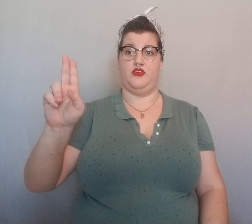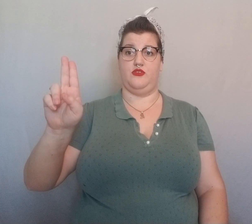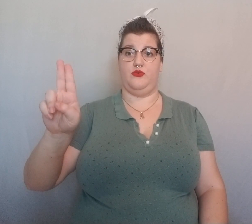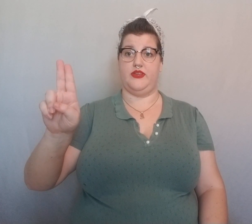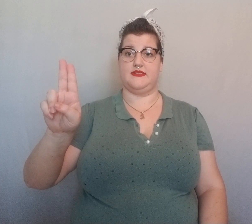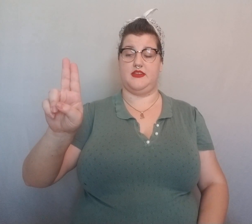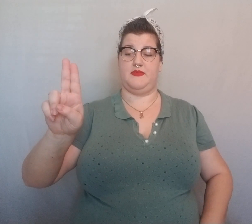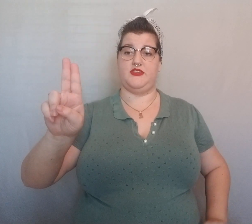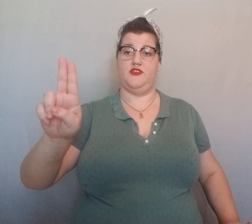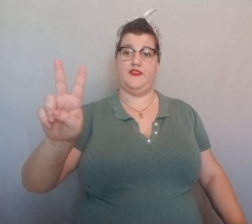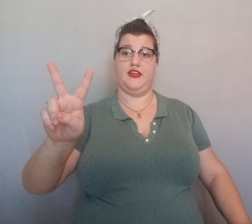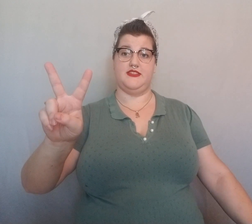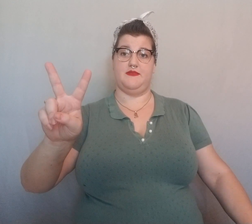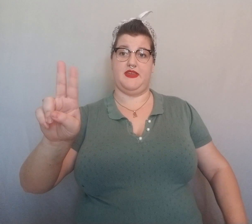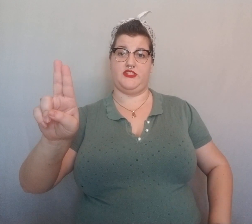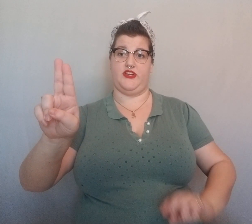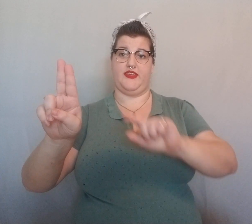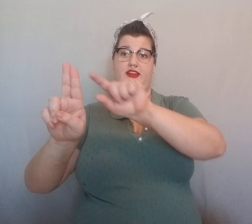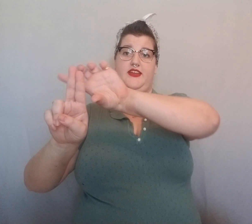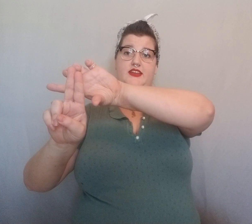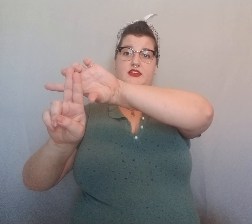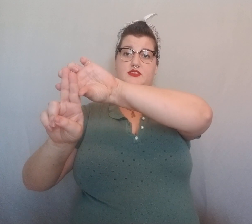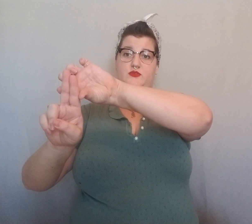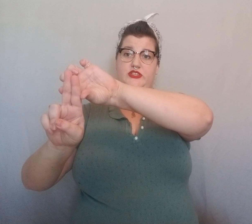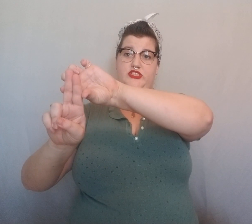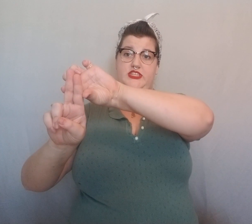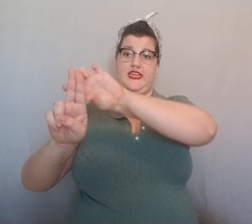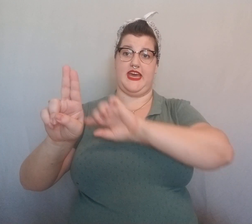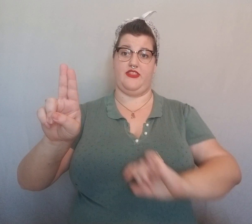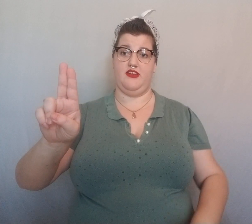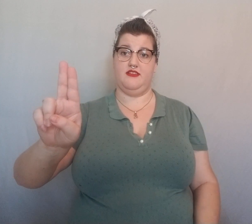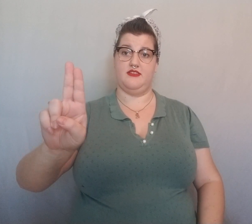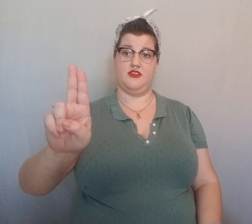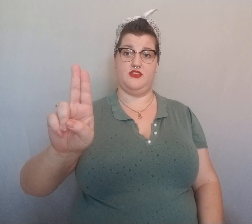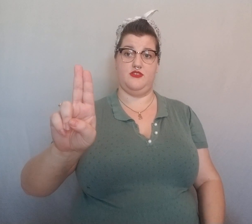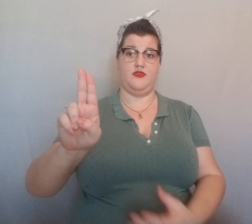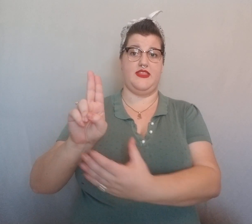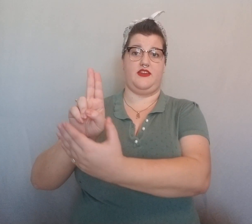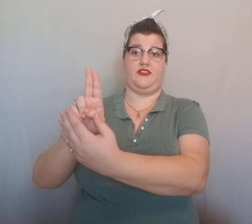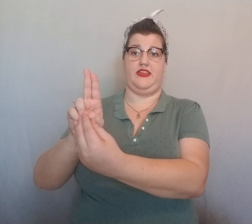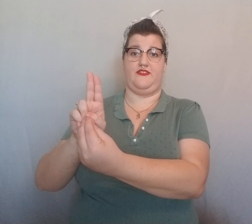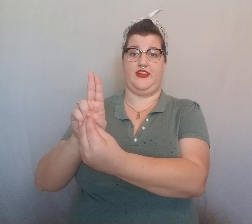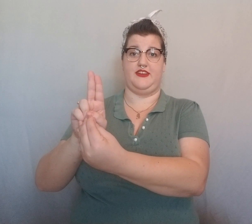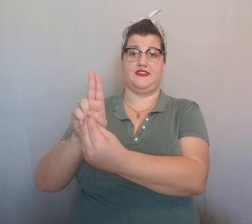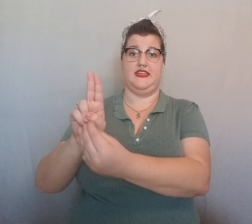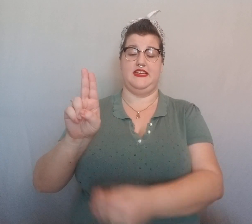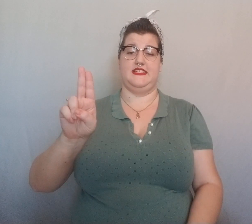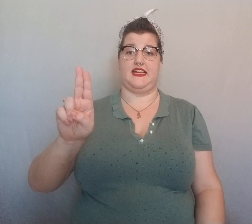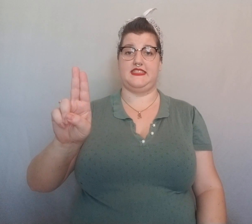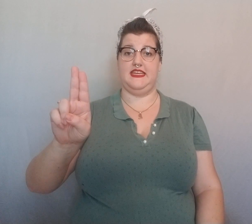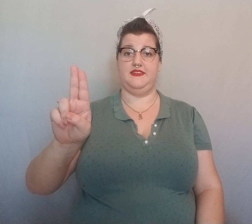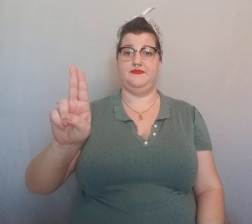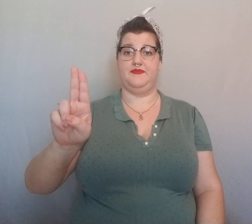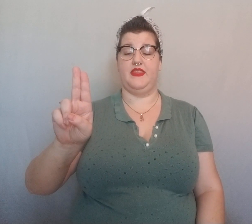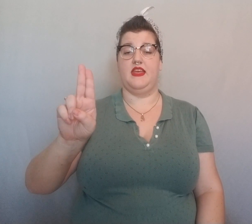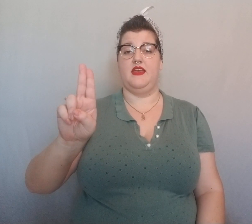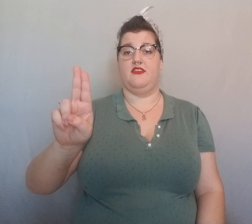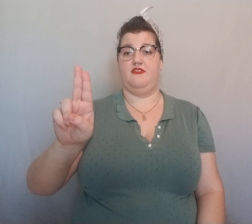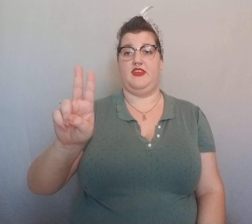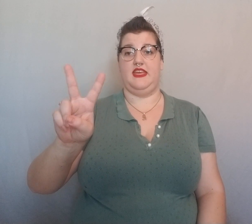U is going to be 2 fingers and make sure they're squished together. U, and then all the other fingers tucked in. V is